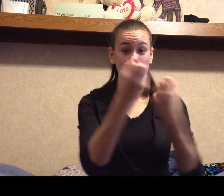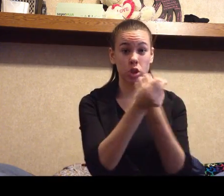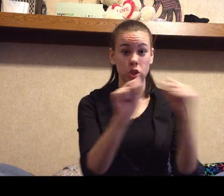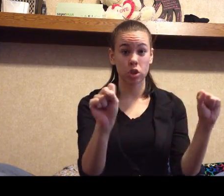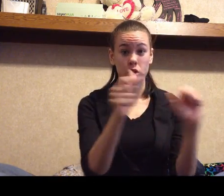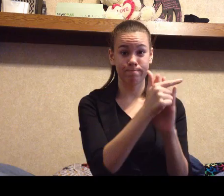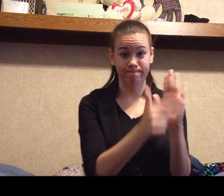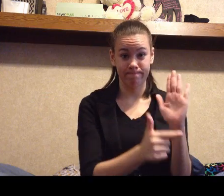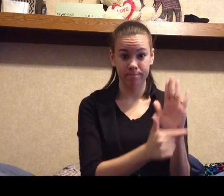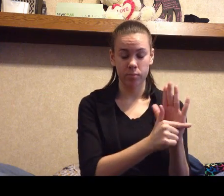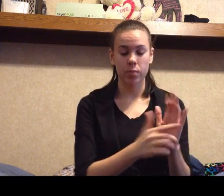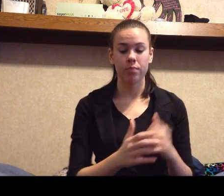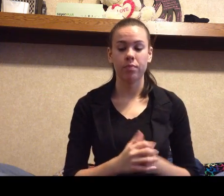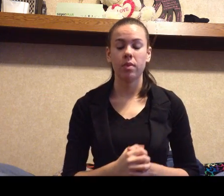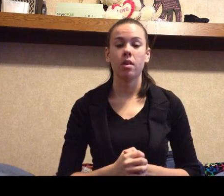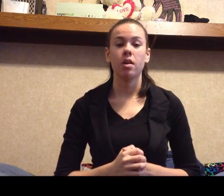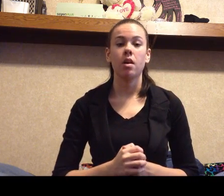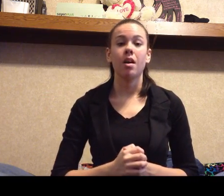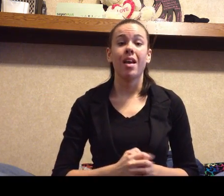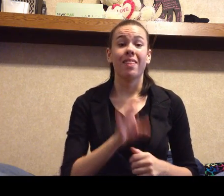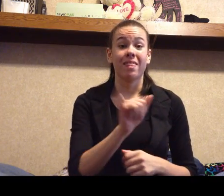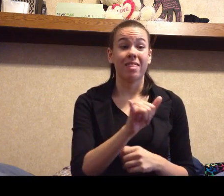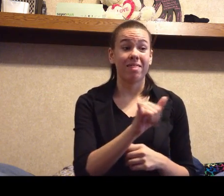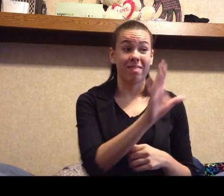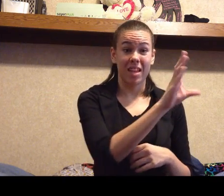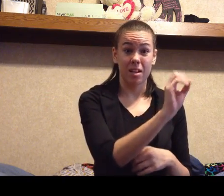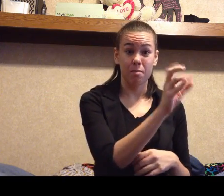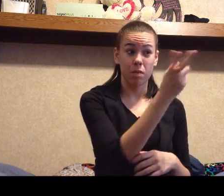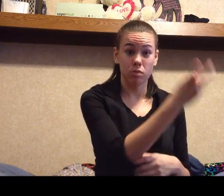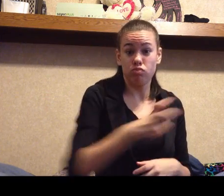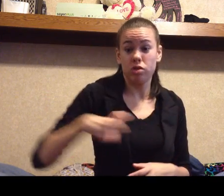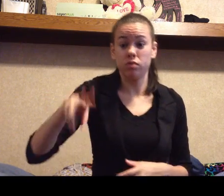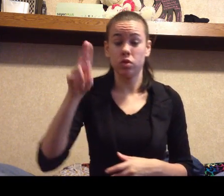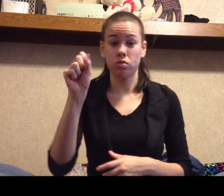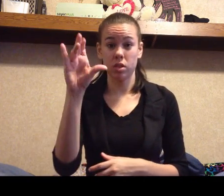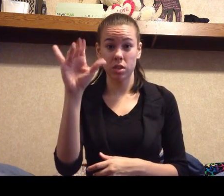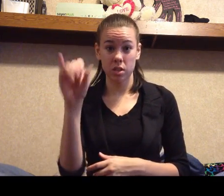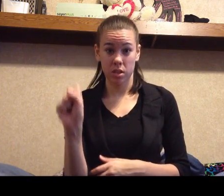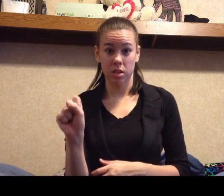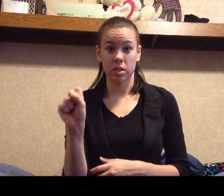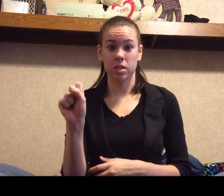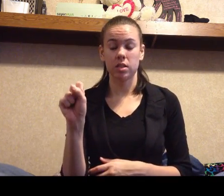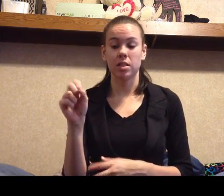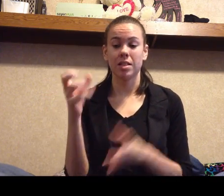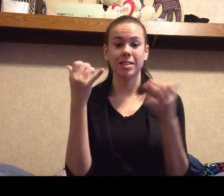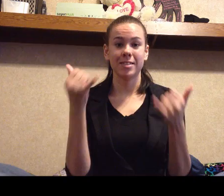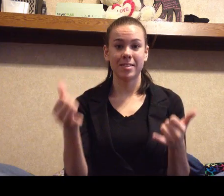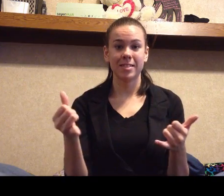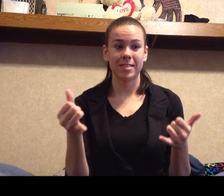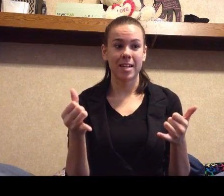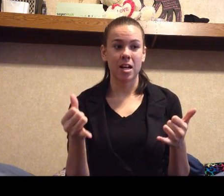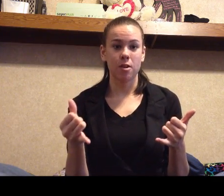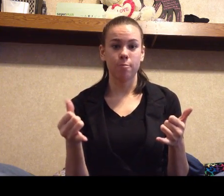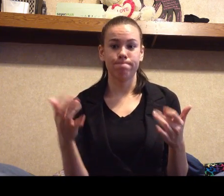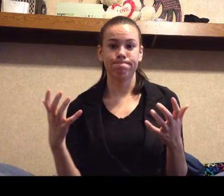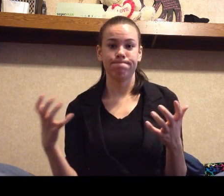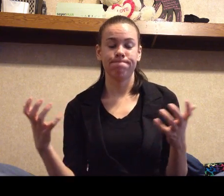Homeland Security. Immigration enforcement functions were placed within the Directorate of Border and Transportation